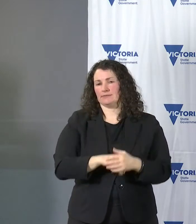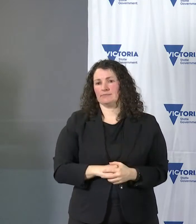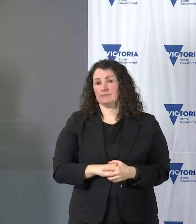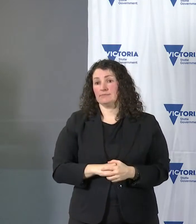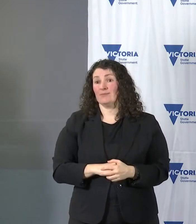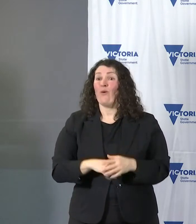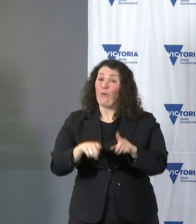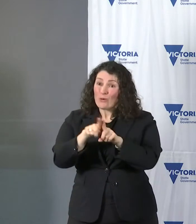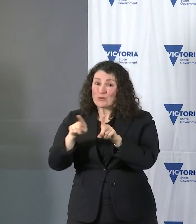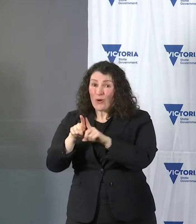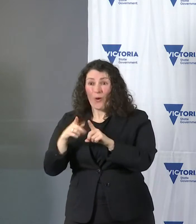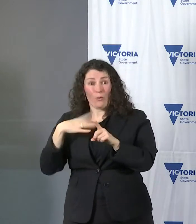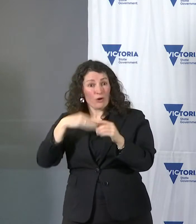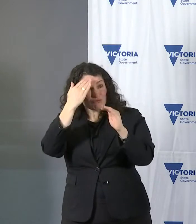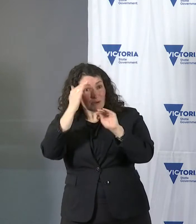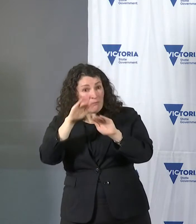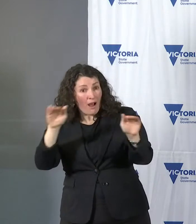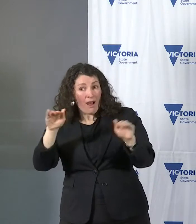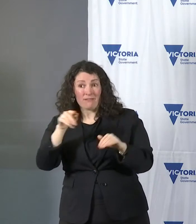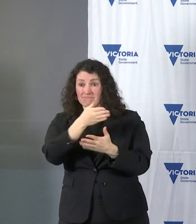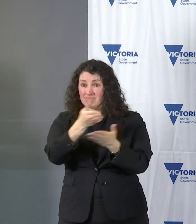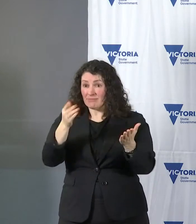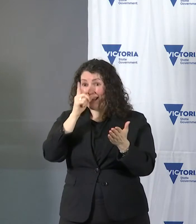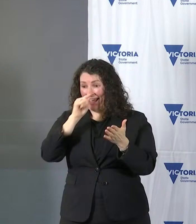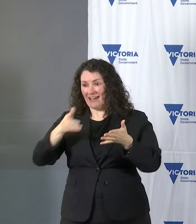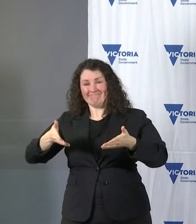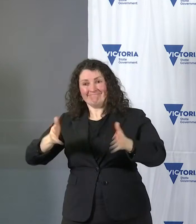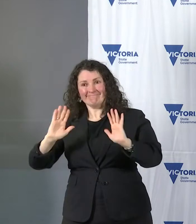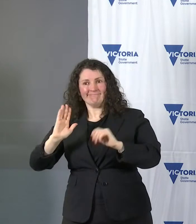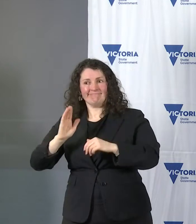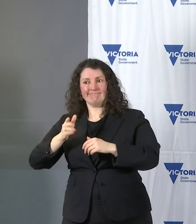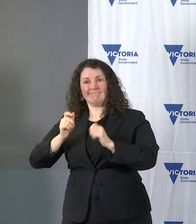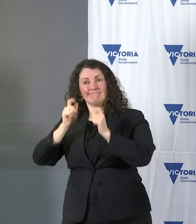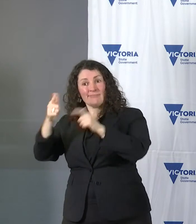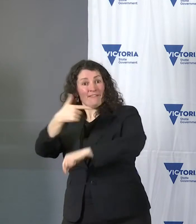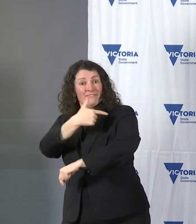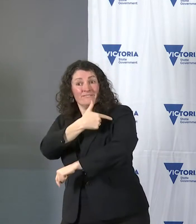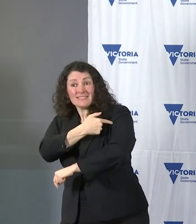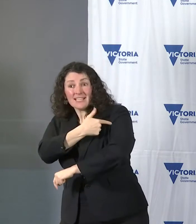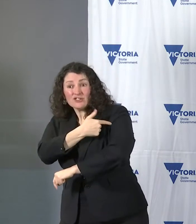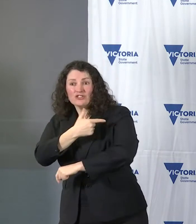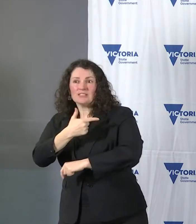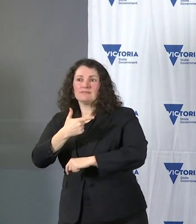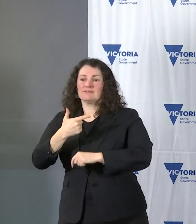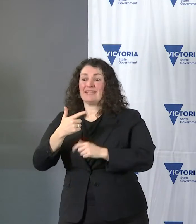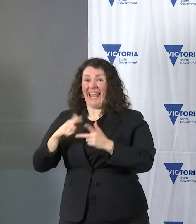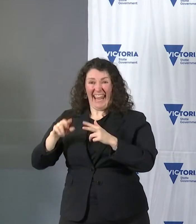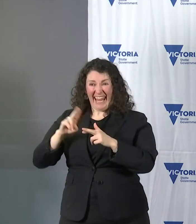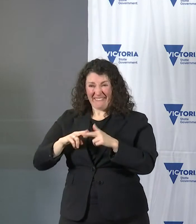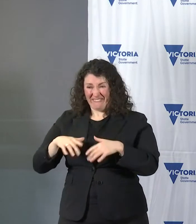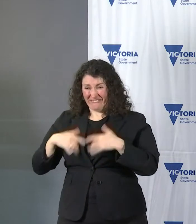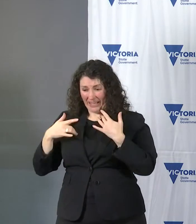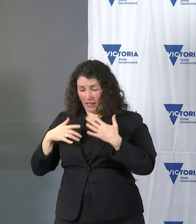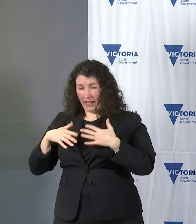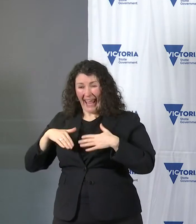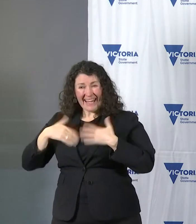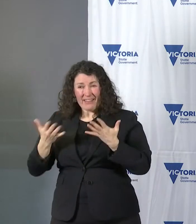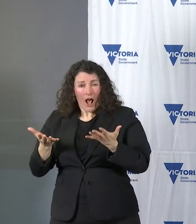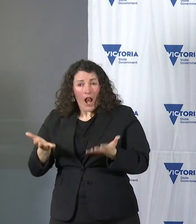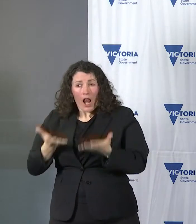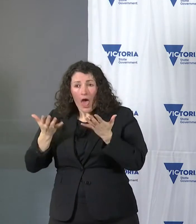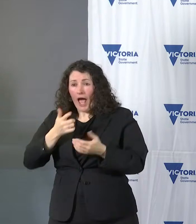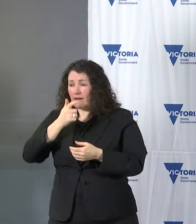arises, and please get tested every time you have even the most mild of symptoms. I